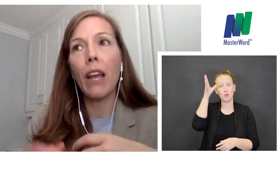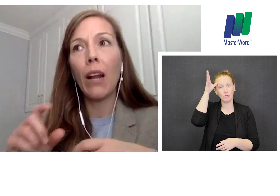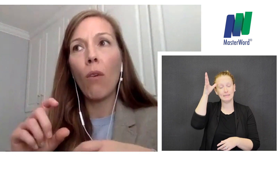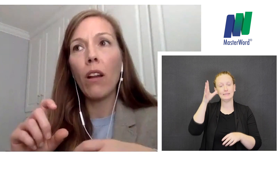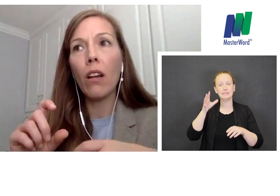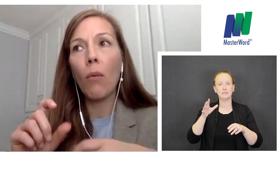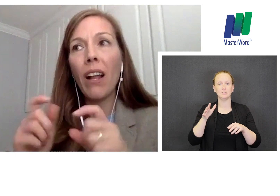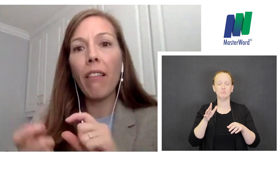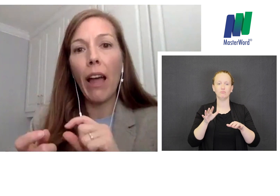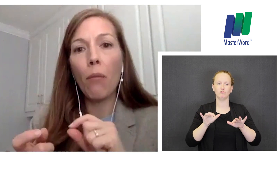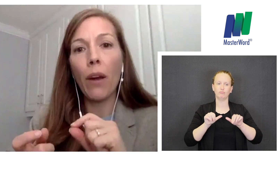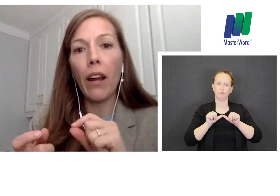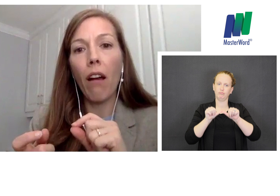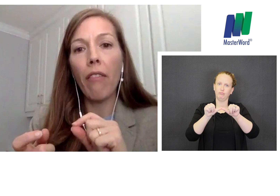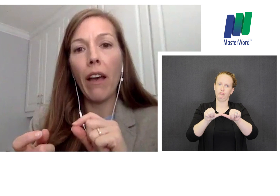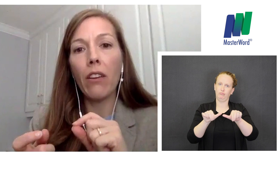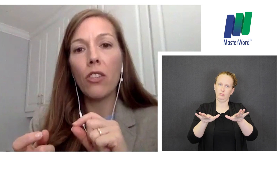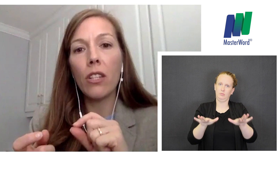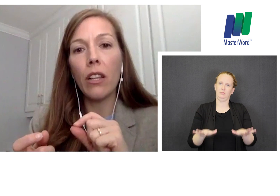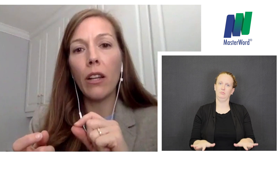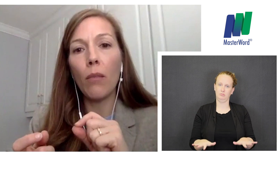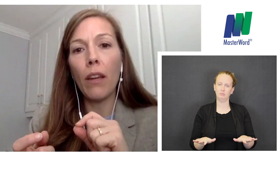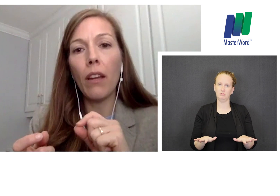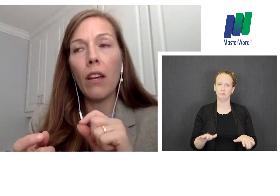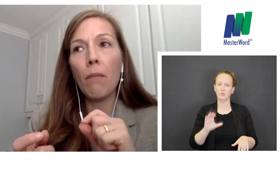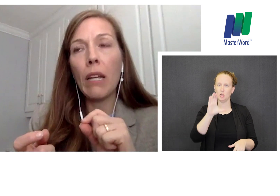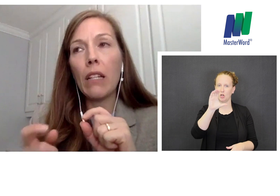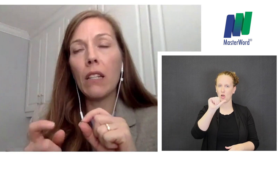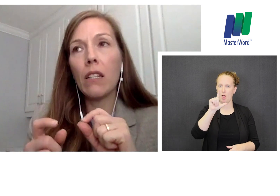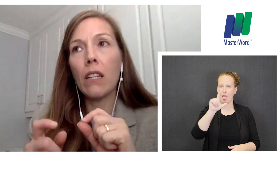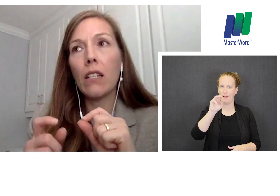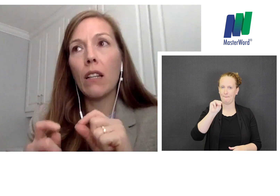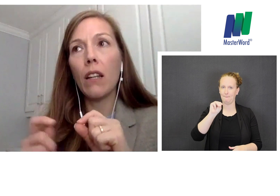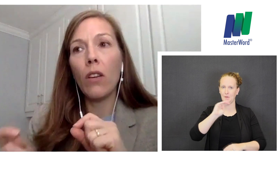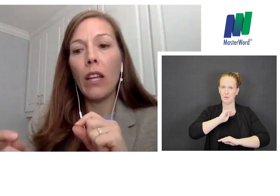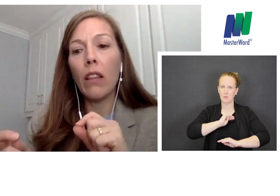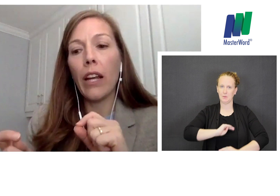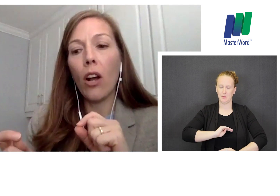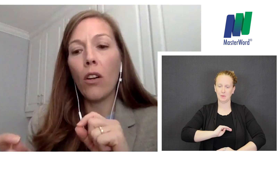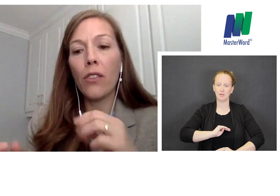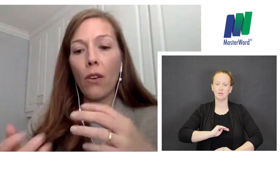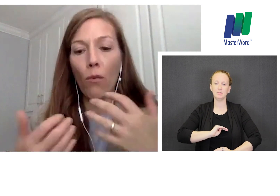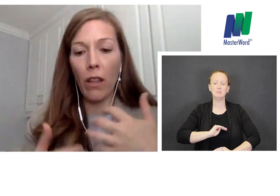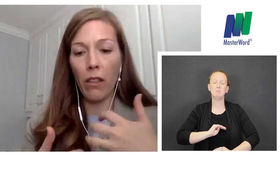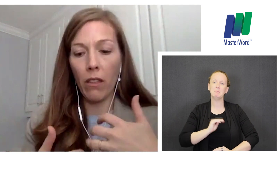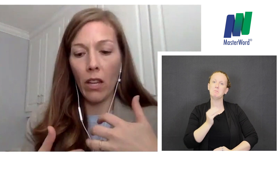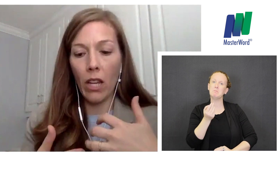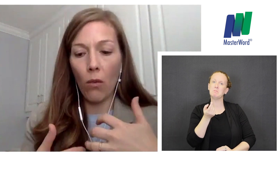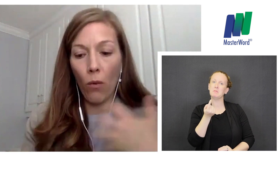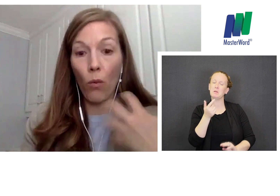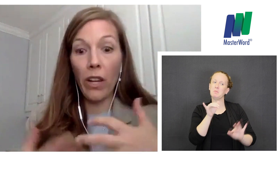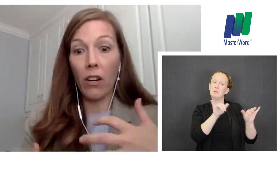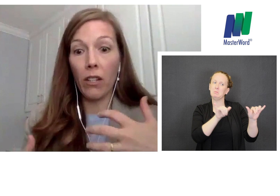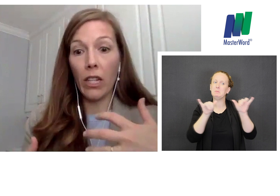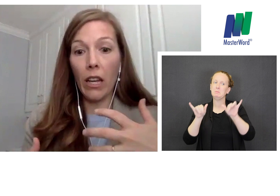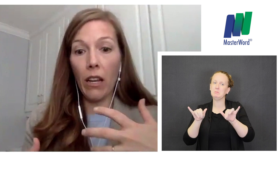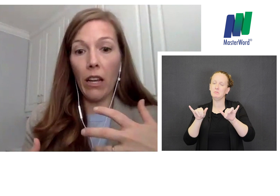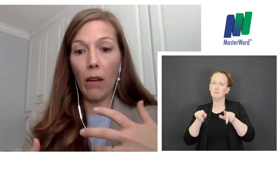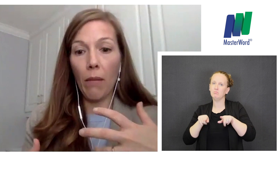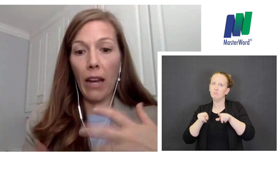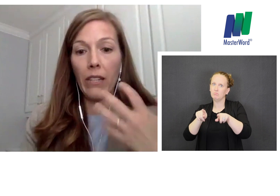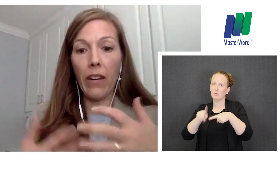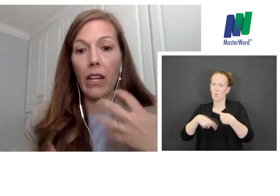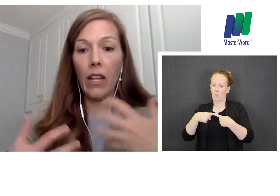calm, and I want to elaborate on that just a little bit, because it's a little in line also with when we start to